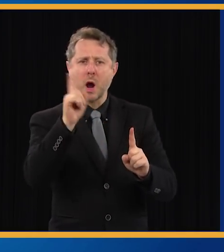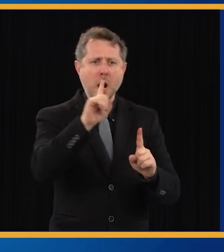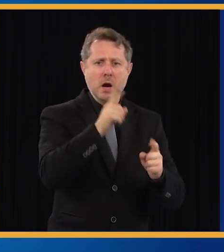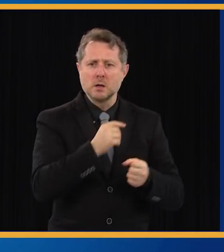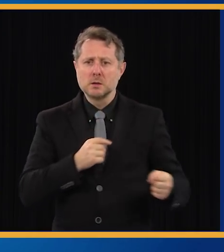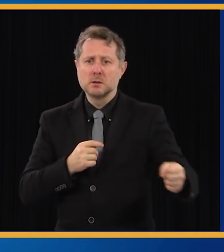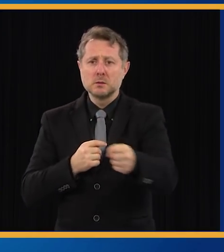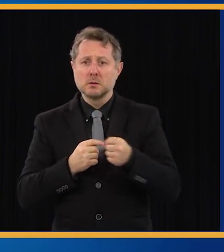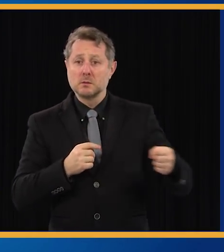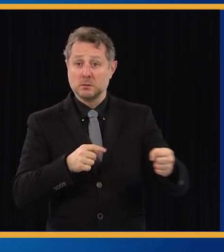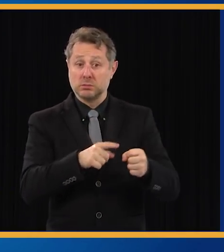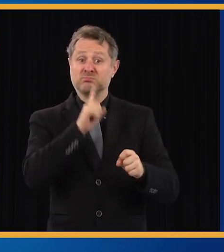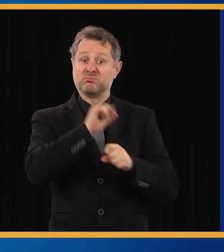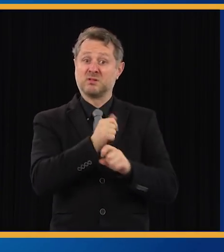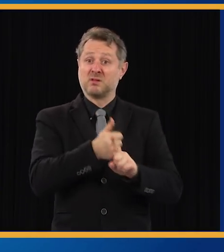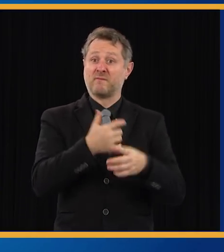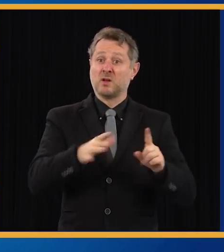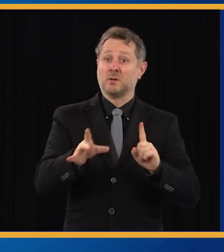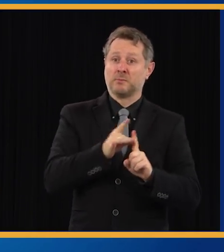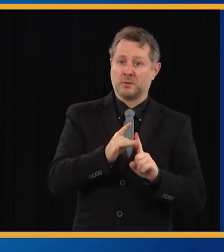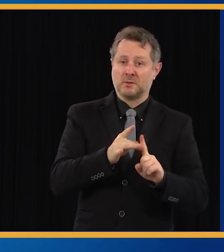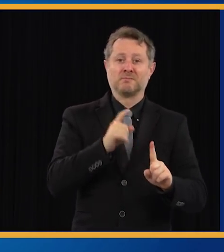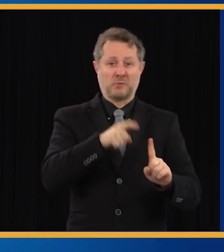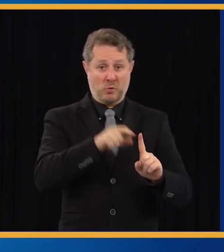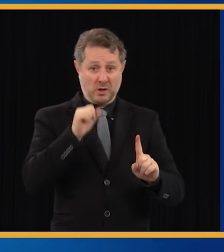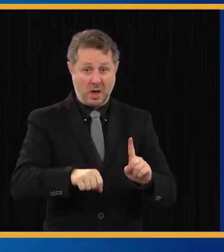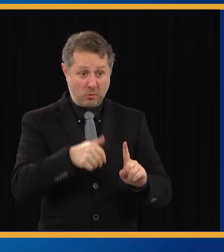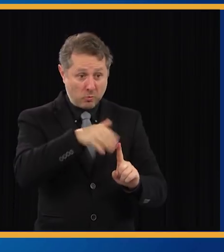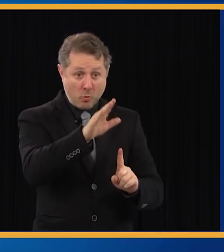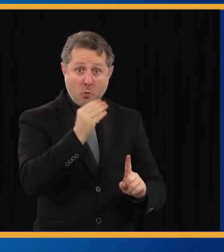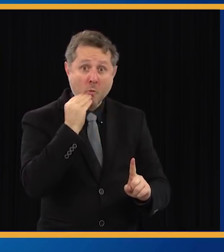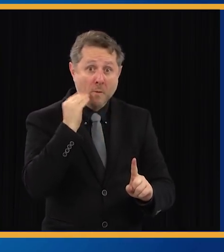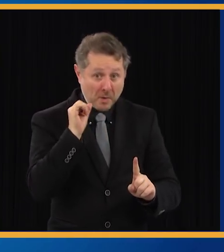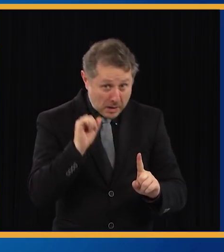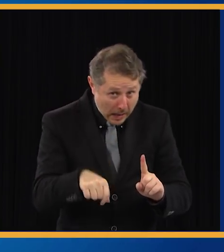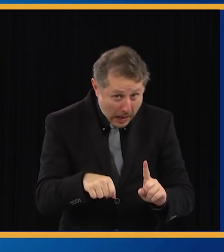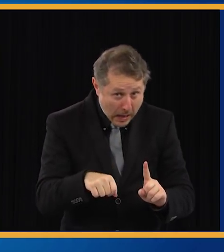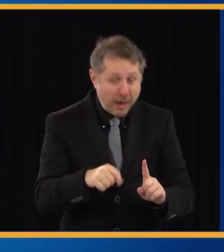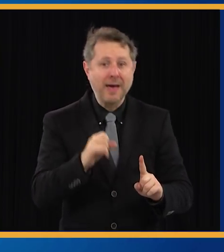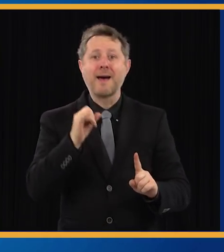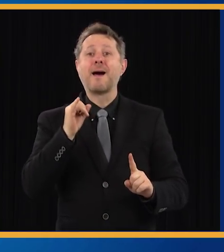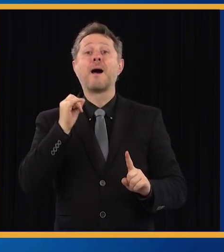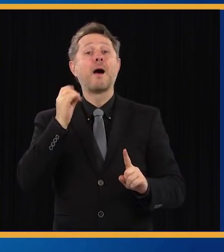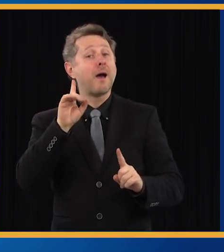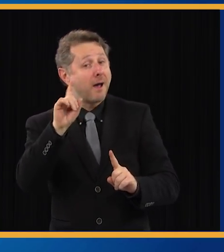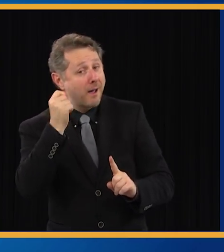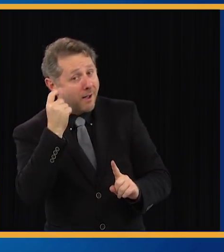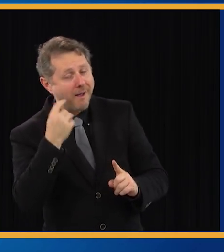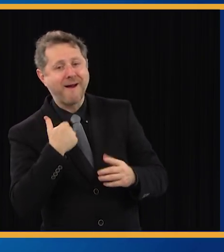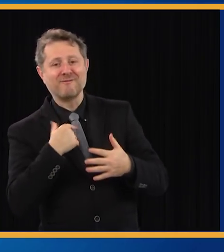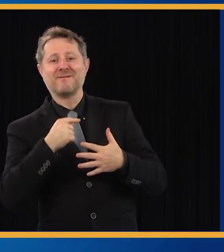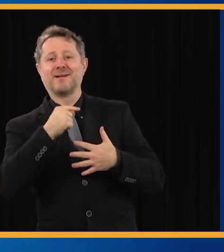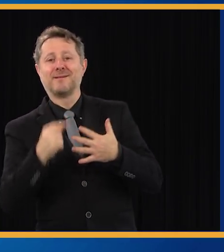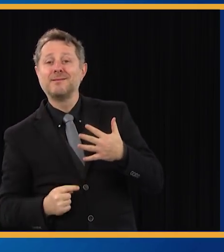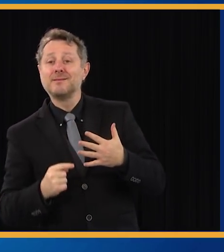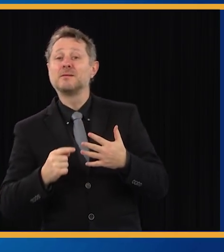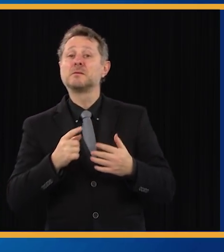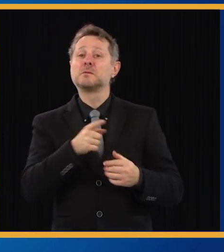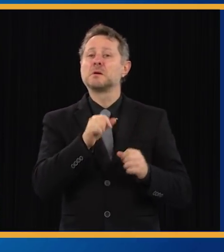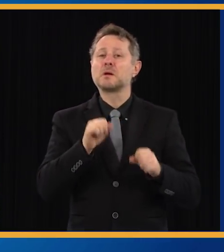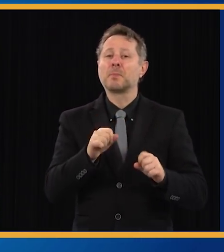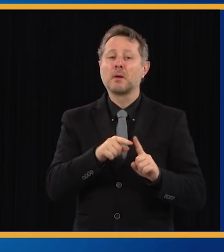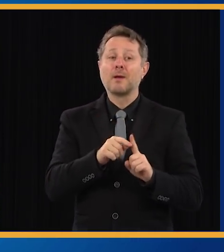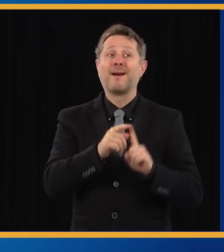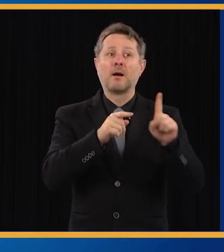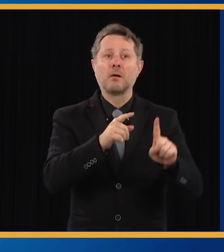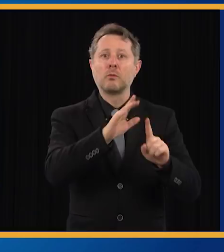basically you can say to the person, look, you can go home, but then you run the risk of infecting those people in